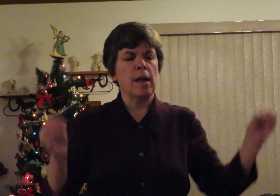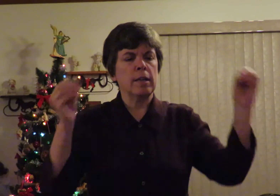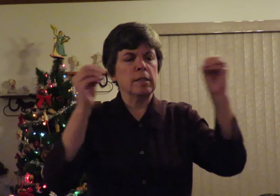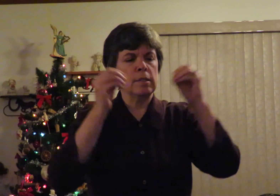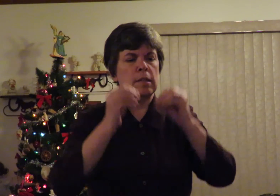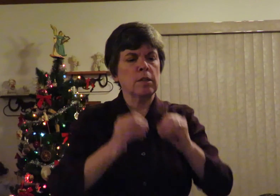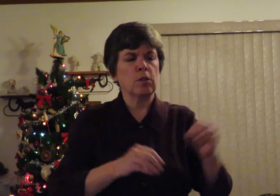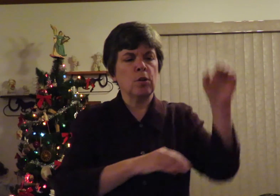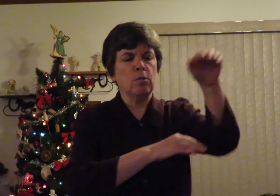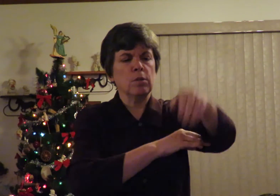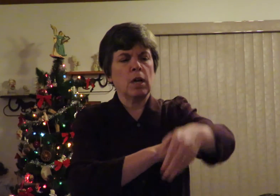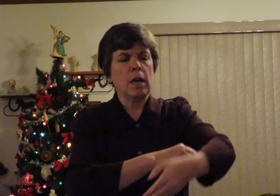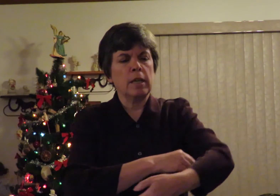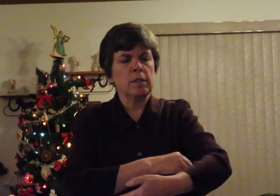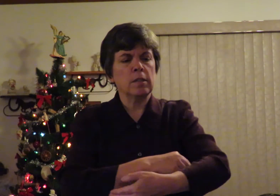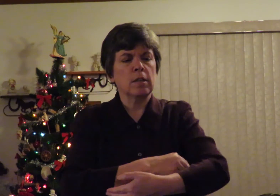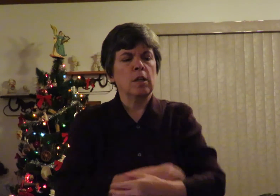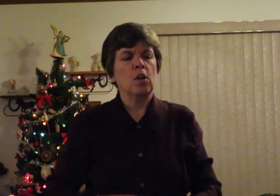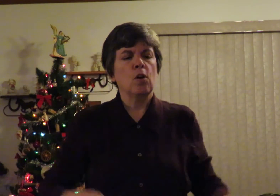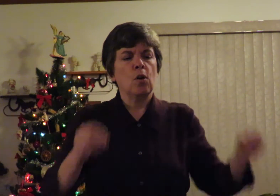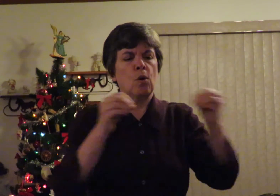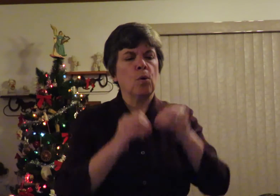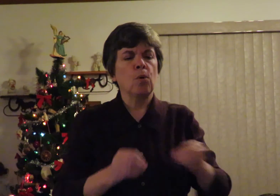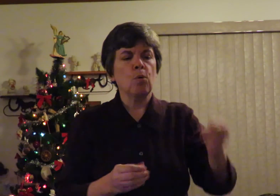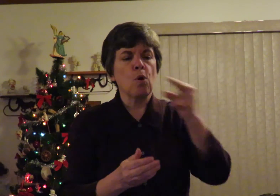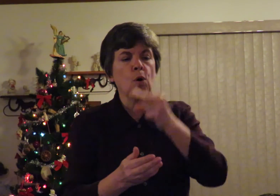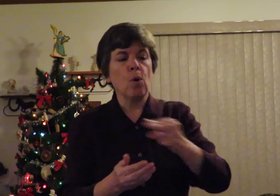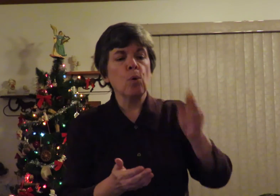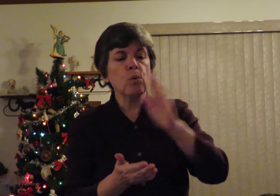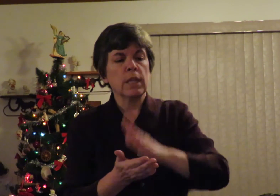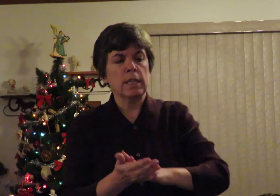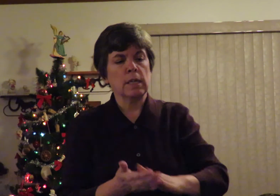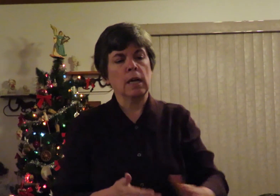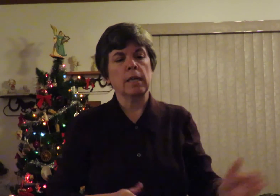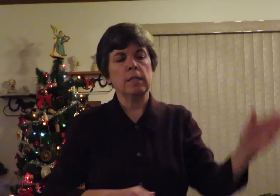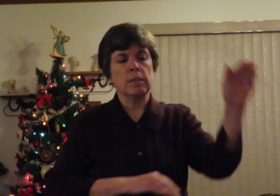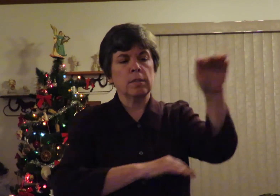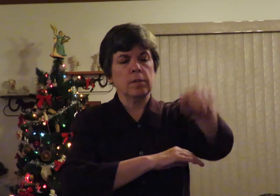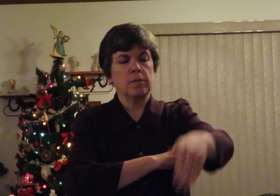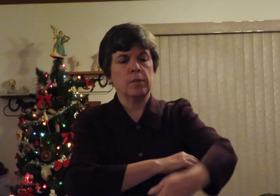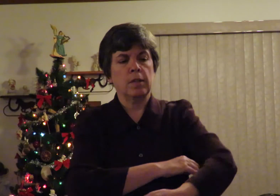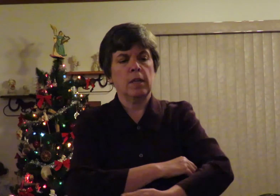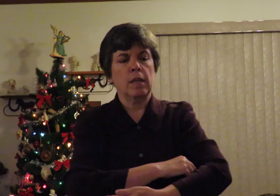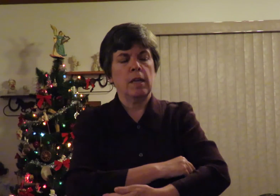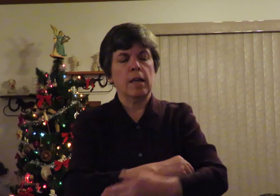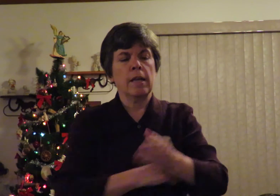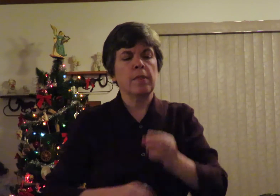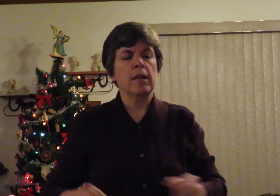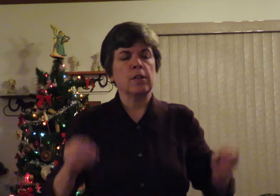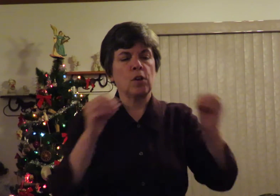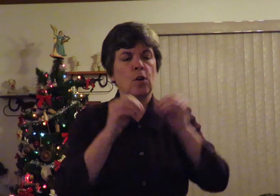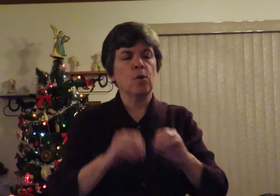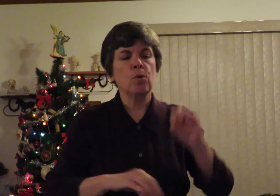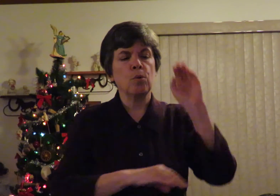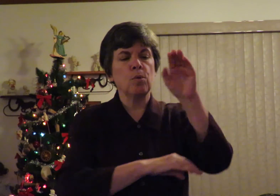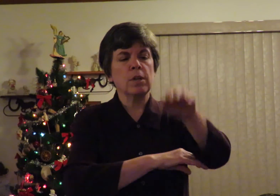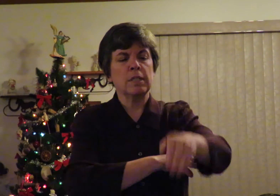it says O night, O holy night, and then O